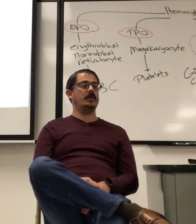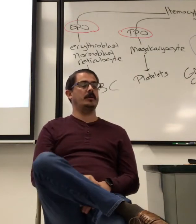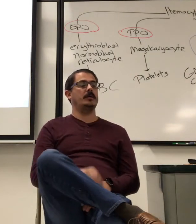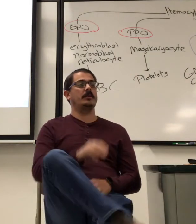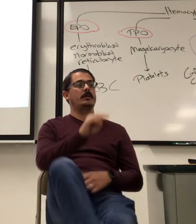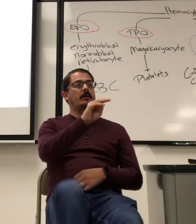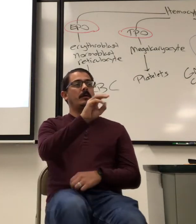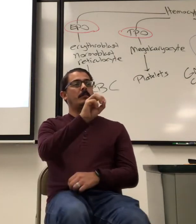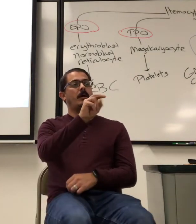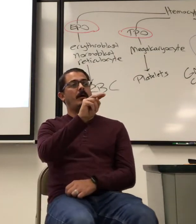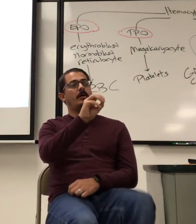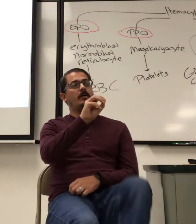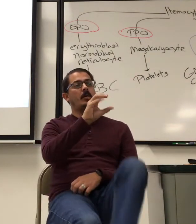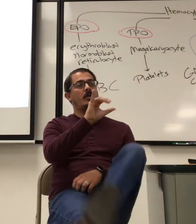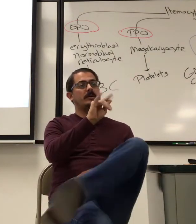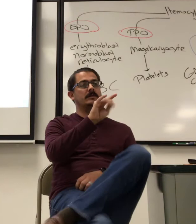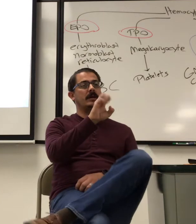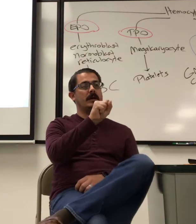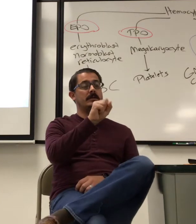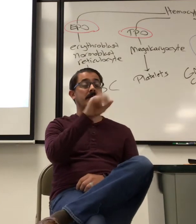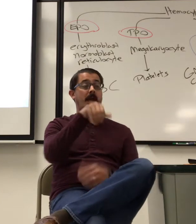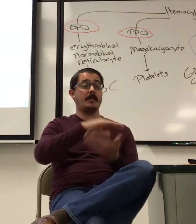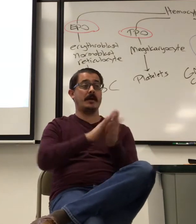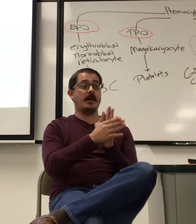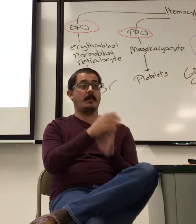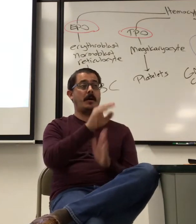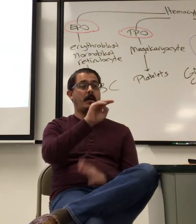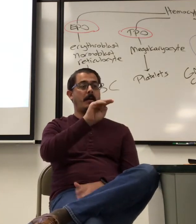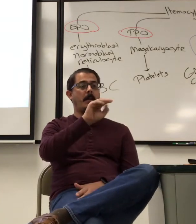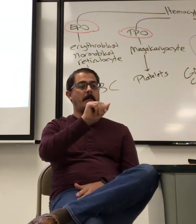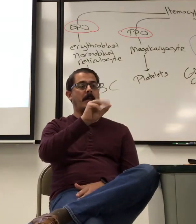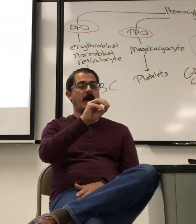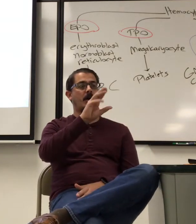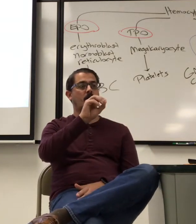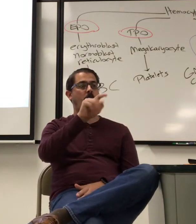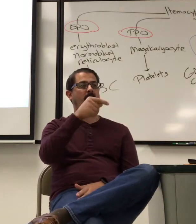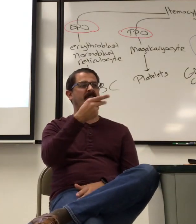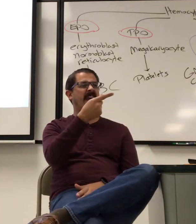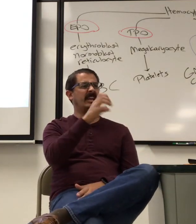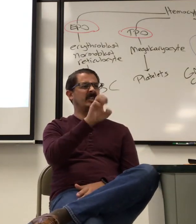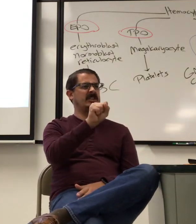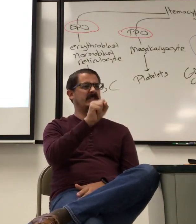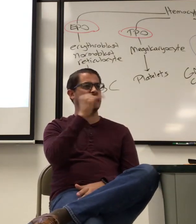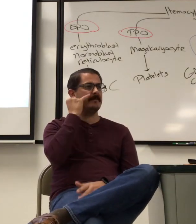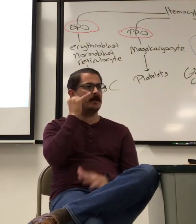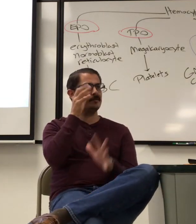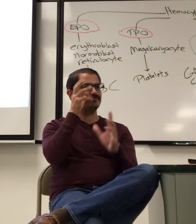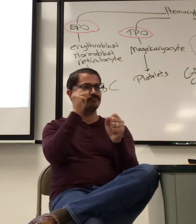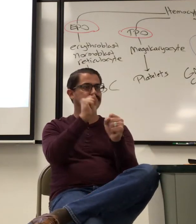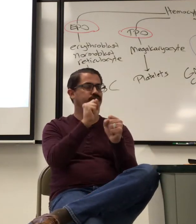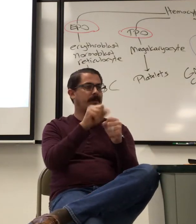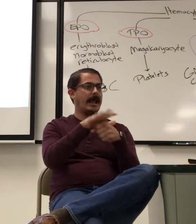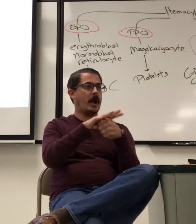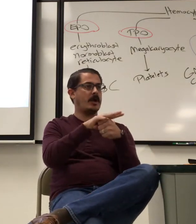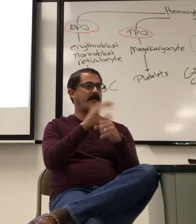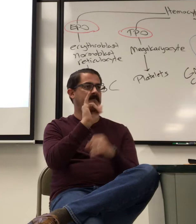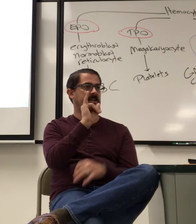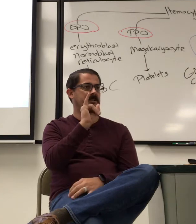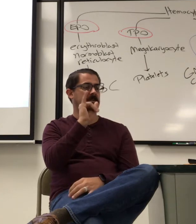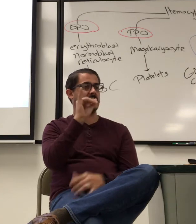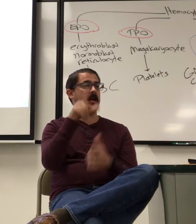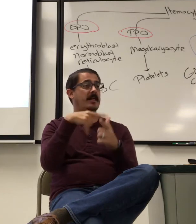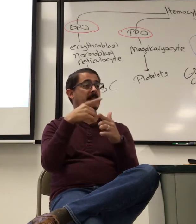Monocytes can become macrophages when they're attracted to an area of infection. And they'll leave the